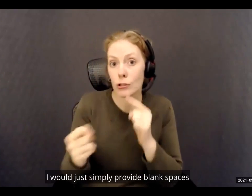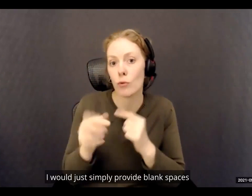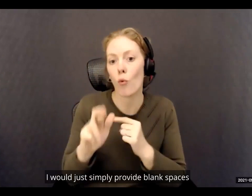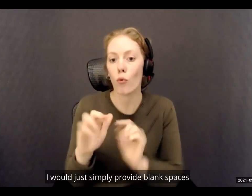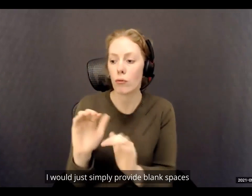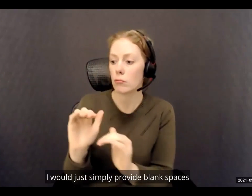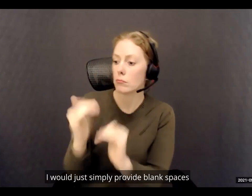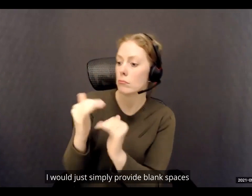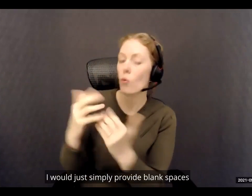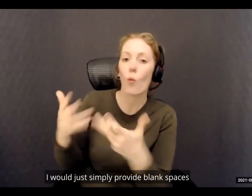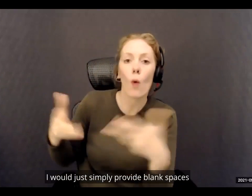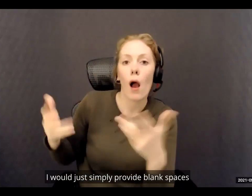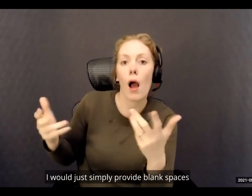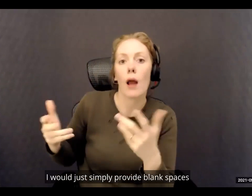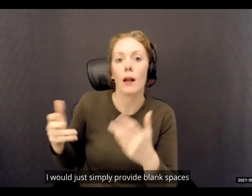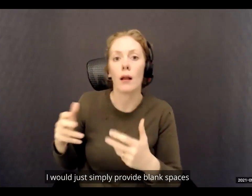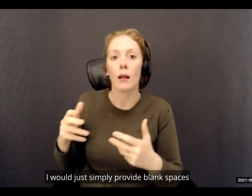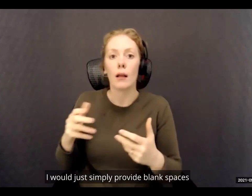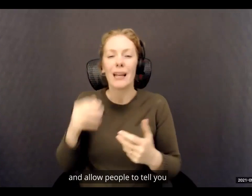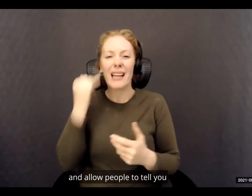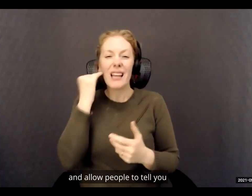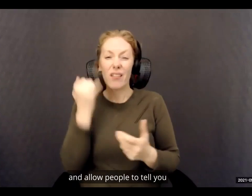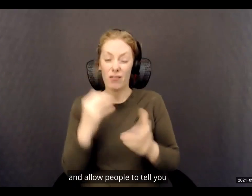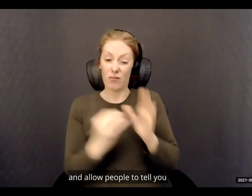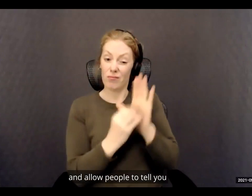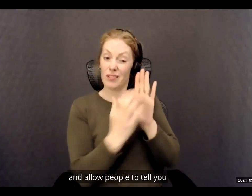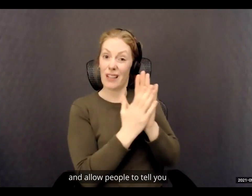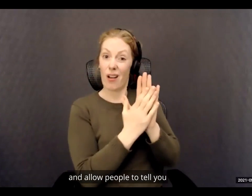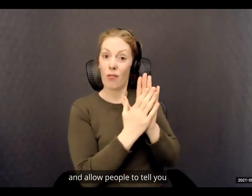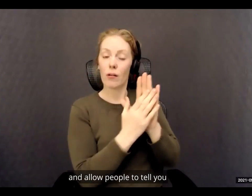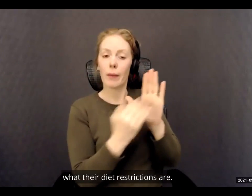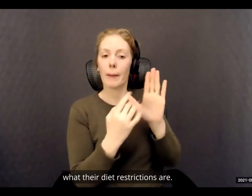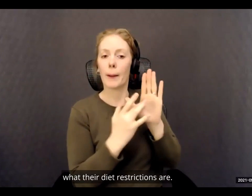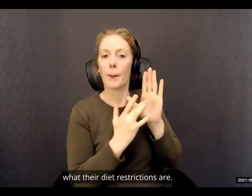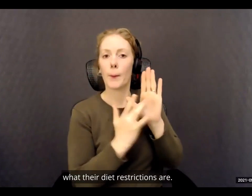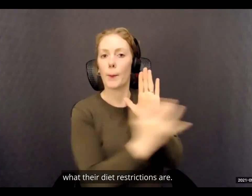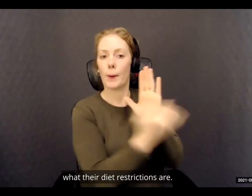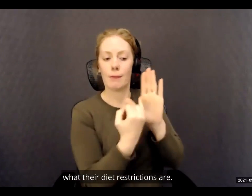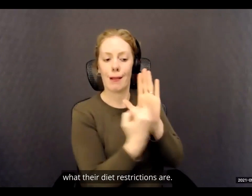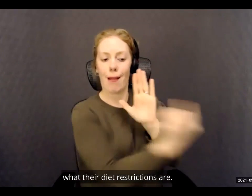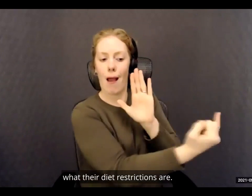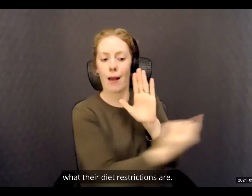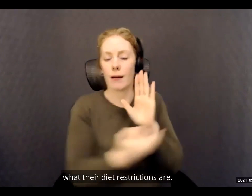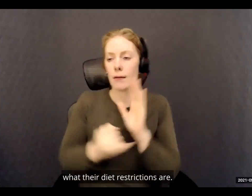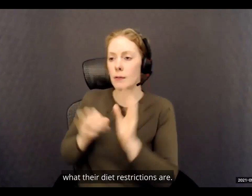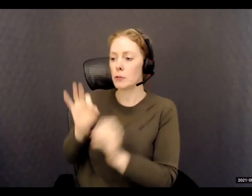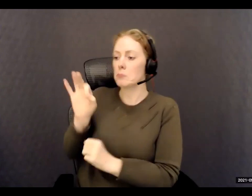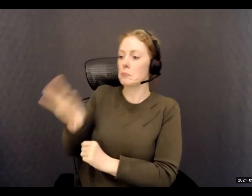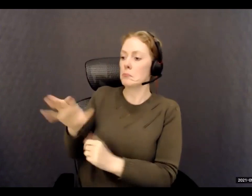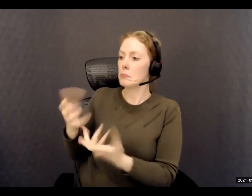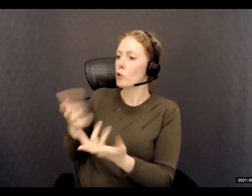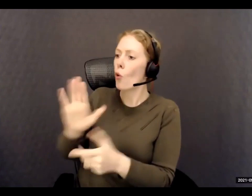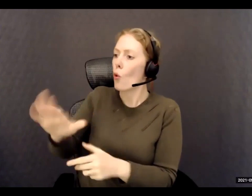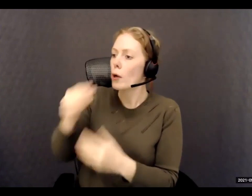simply provide blank spaces and allow people to tell you what their diet restrictions are.